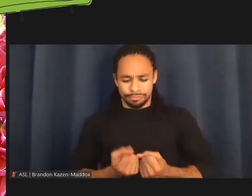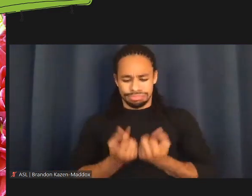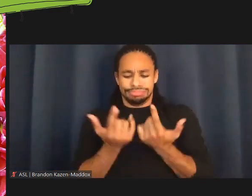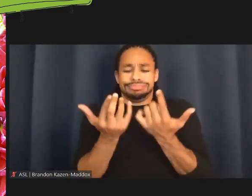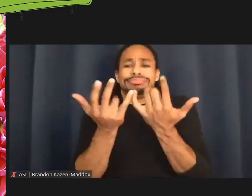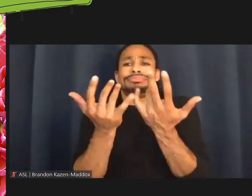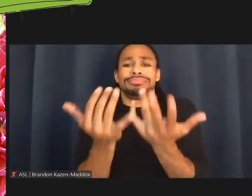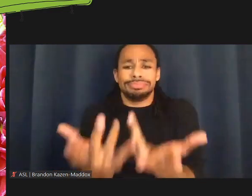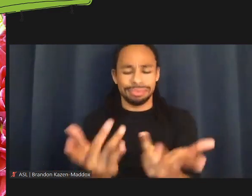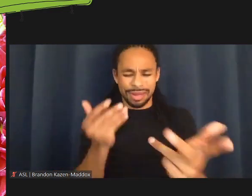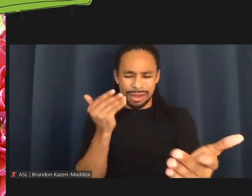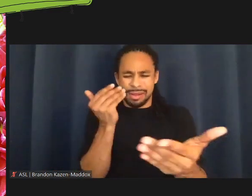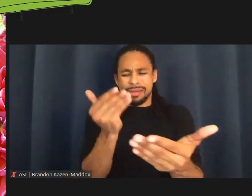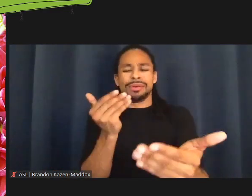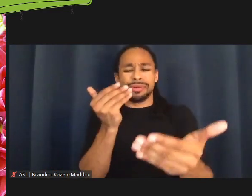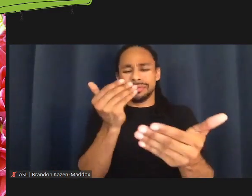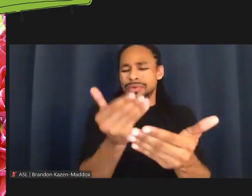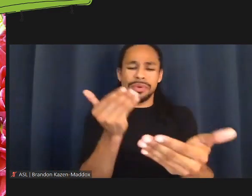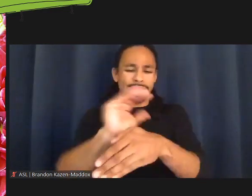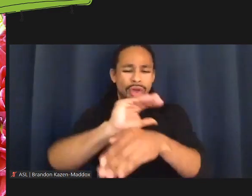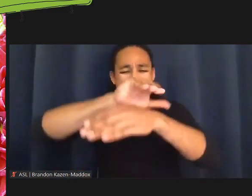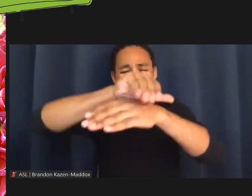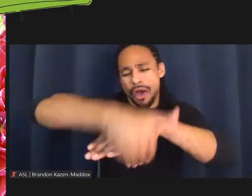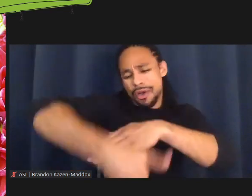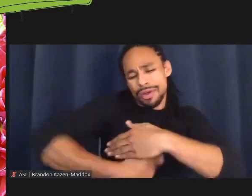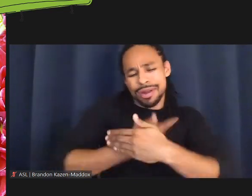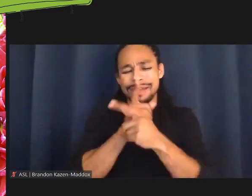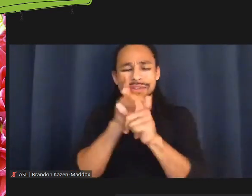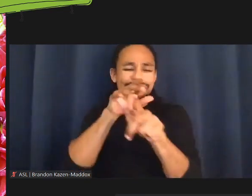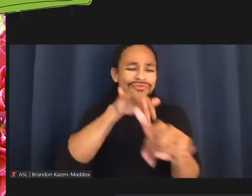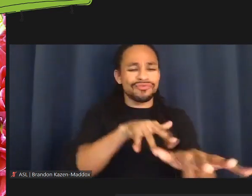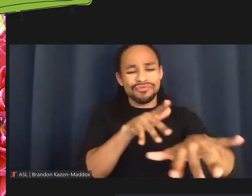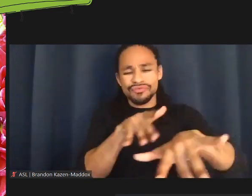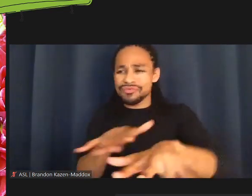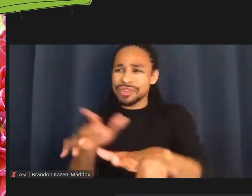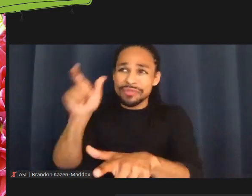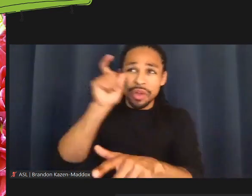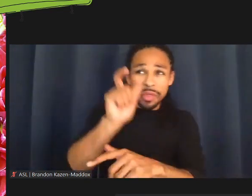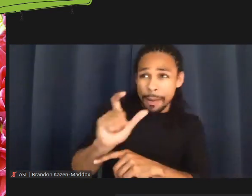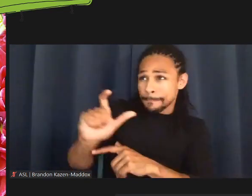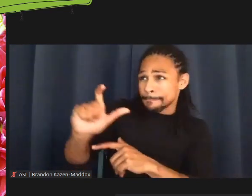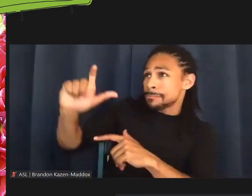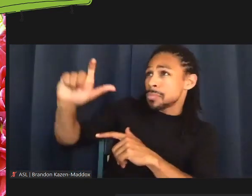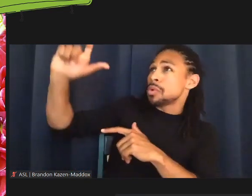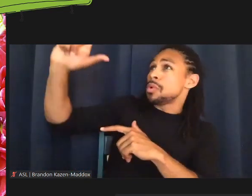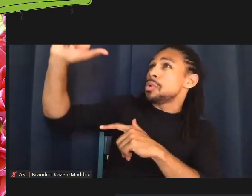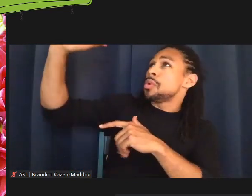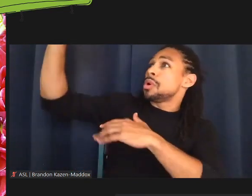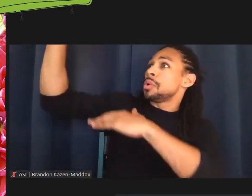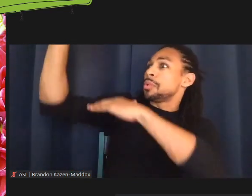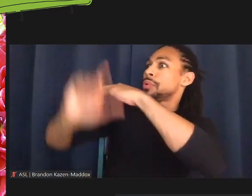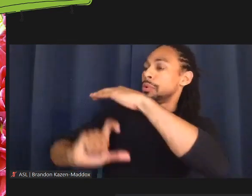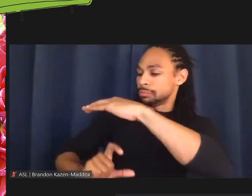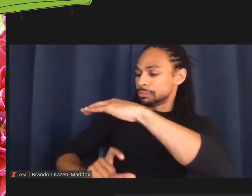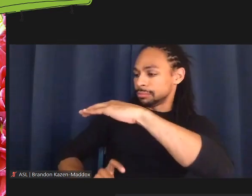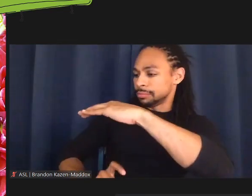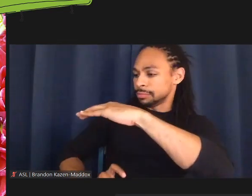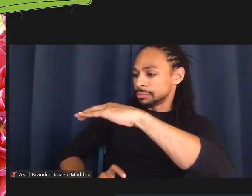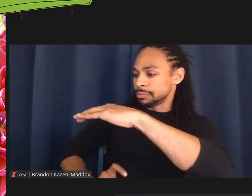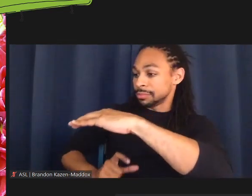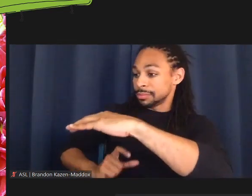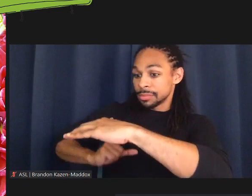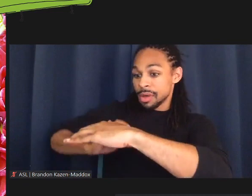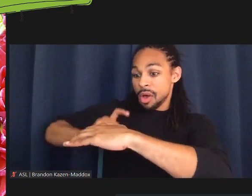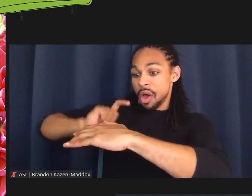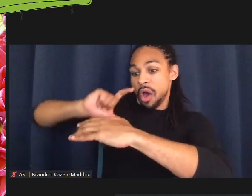edging so far into night, the moon goes dark. Yes, all